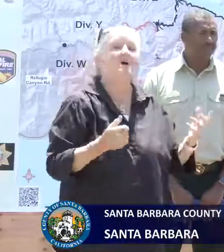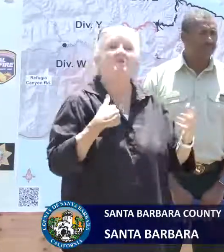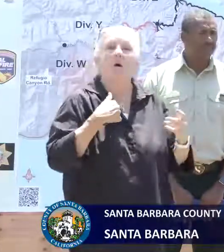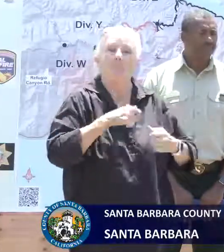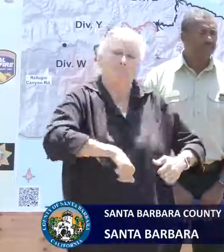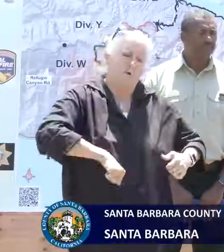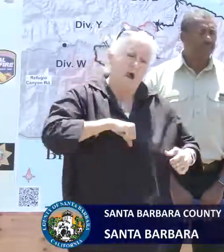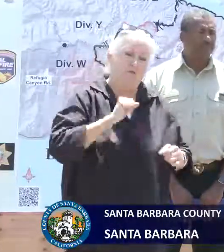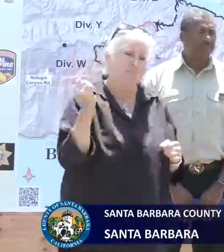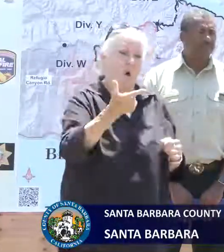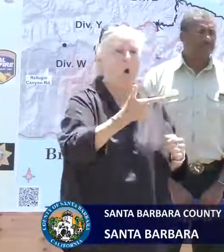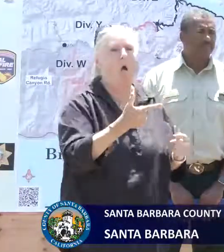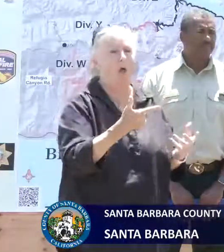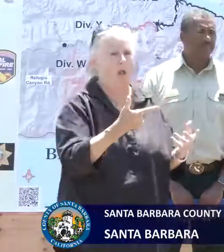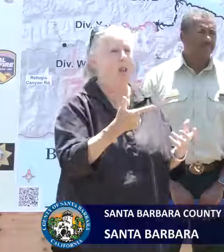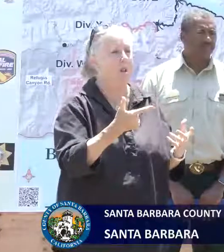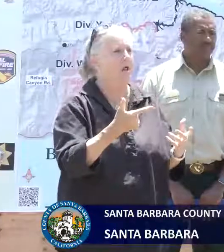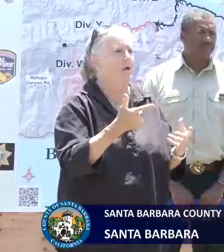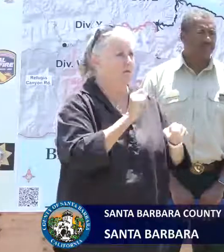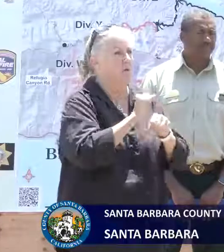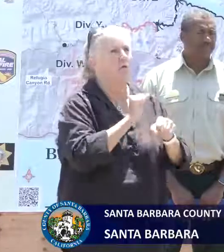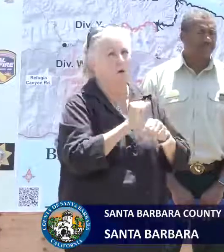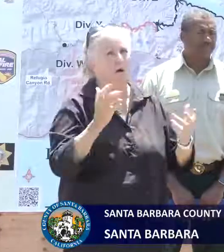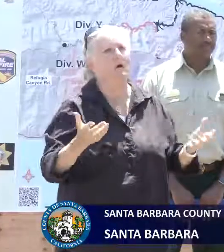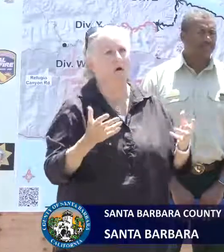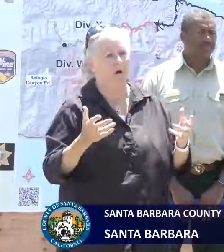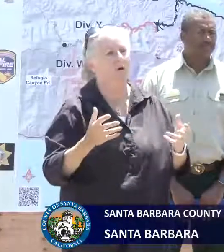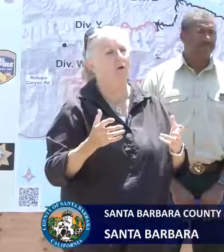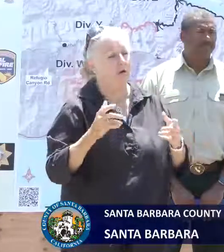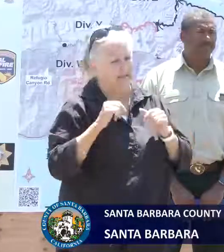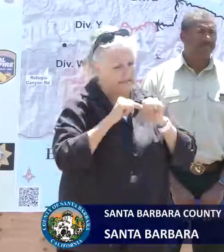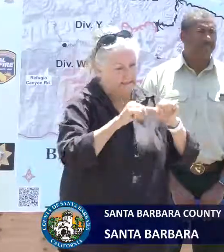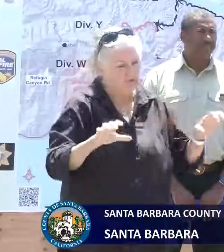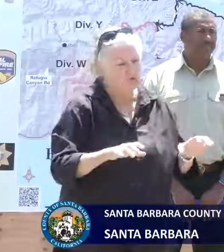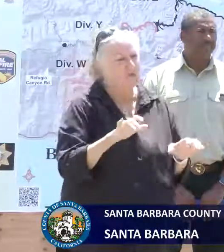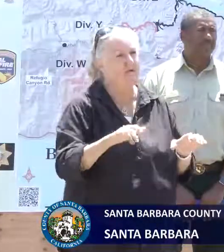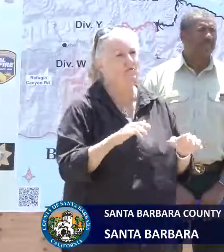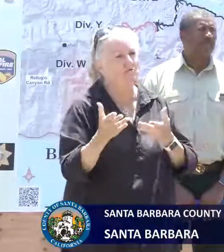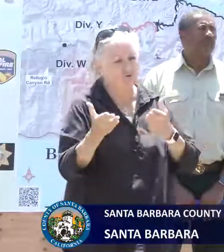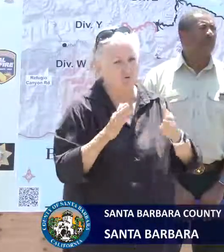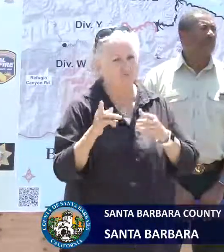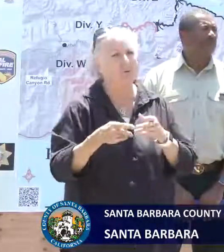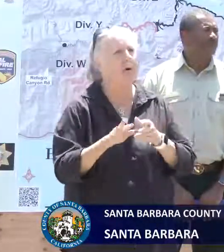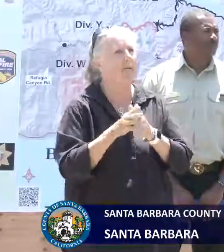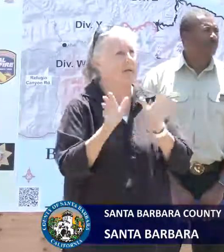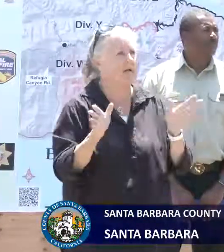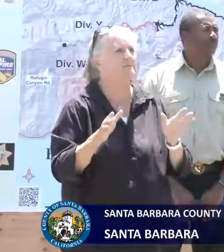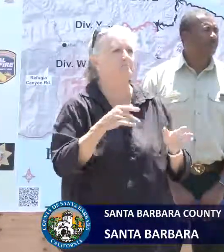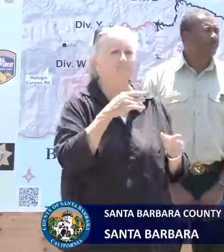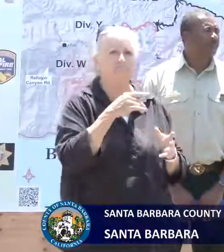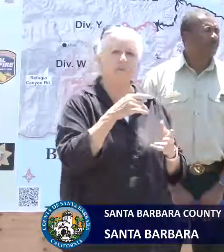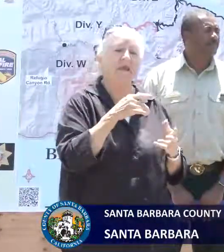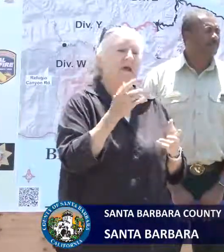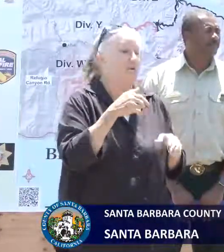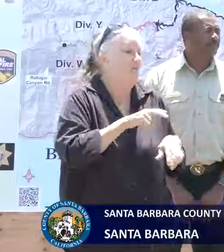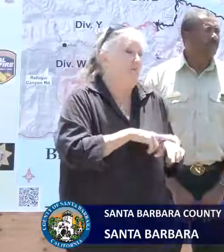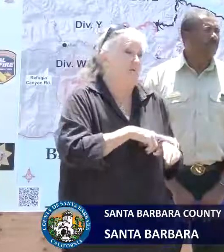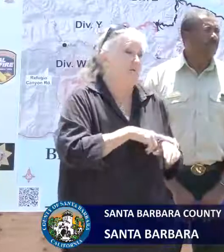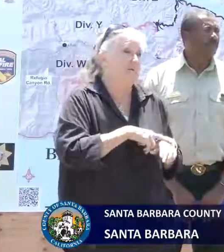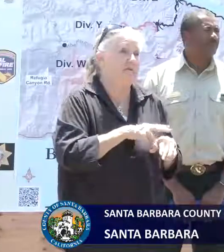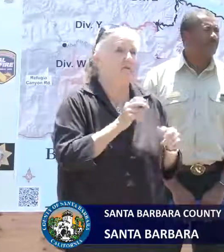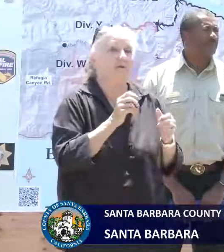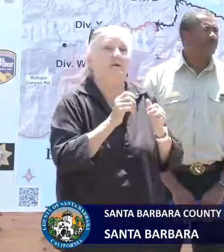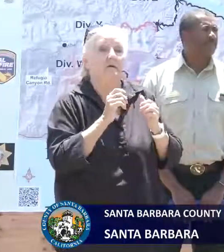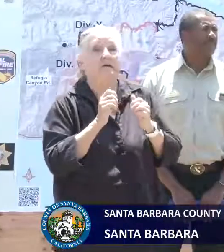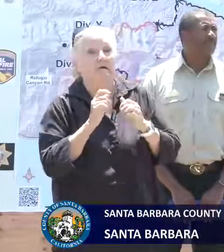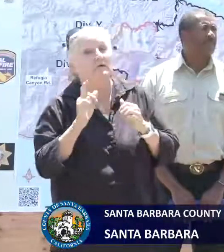proud of everything that everybody did here and continues to do to serve the public. And of course, goes without saying, we need the